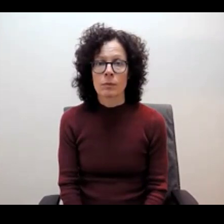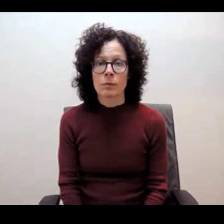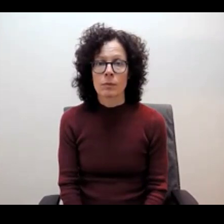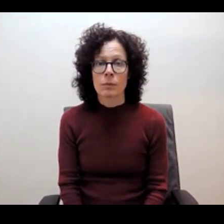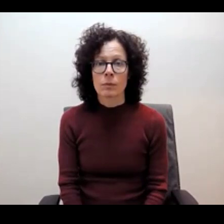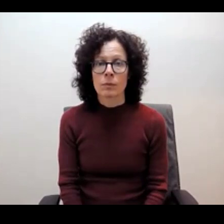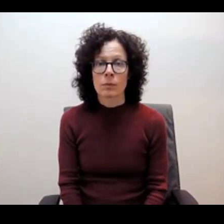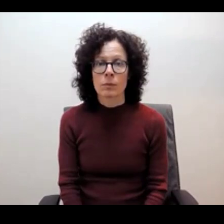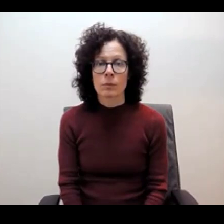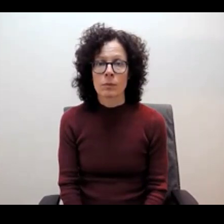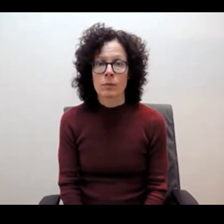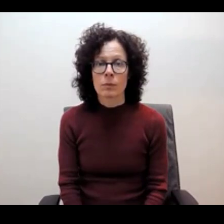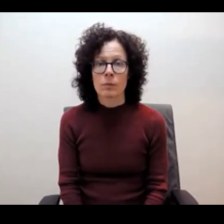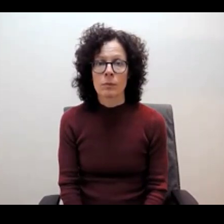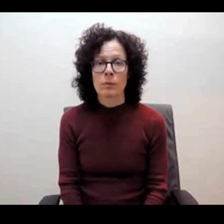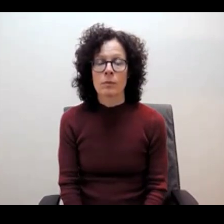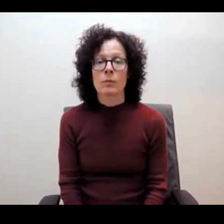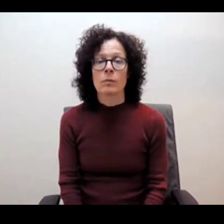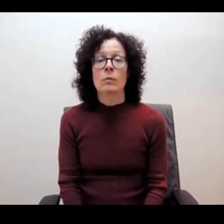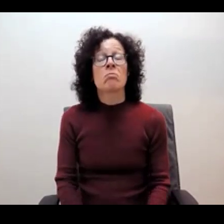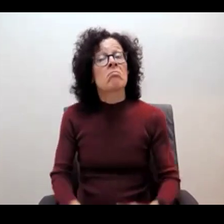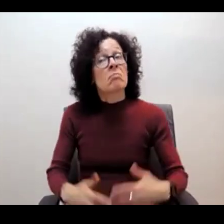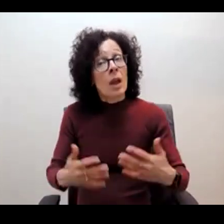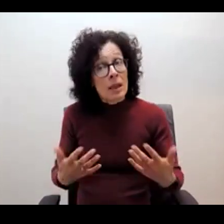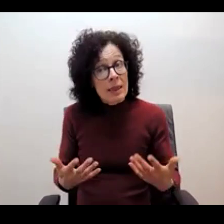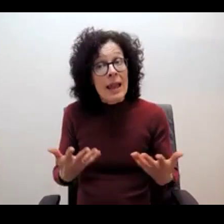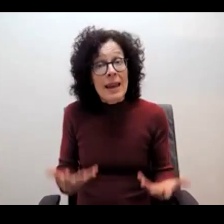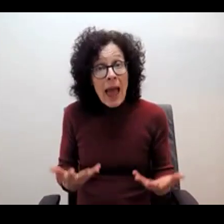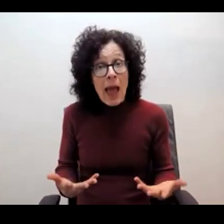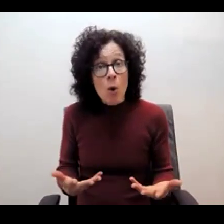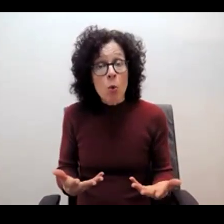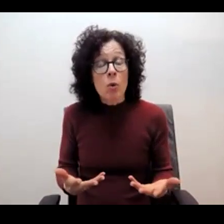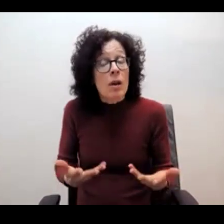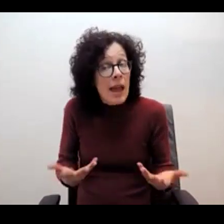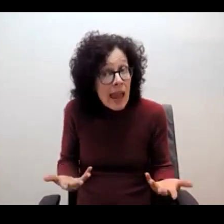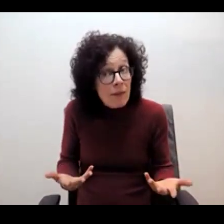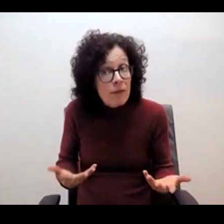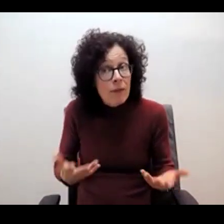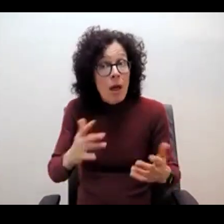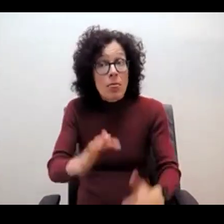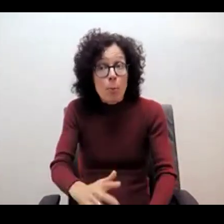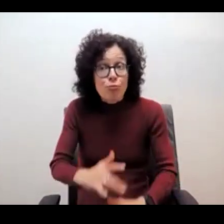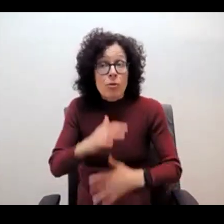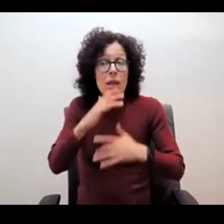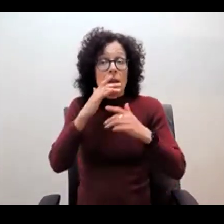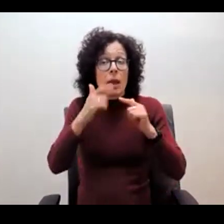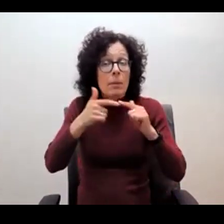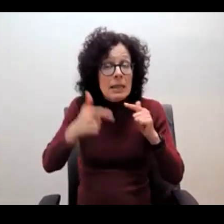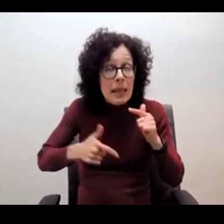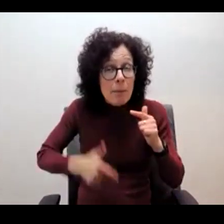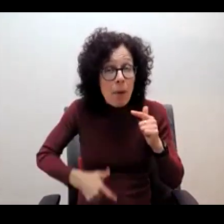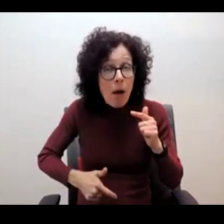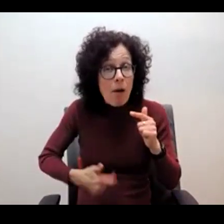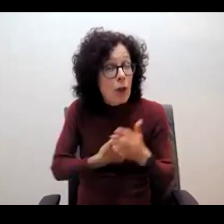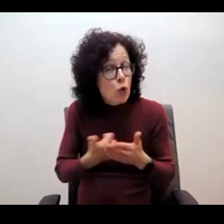And if the breathing, perhaps a little deeper than you are used to, makes you dizzy or lightheaded,